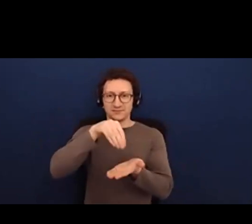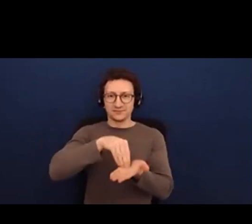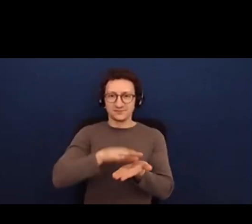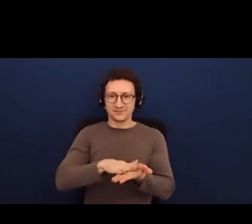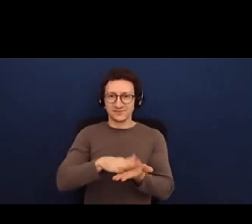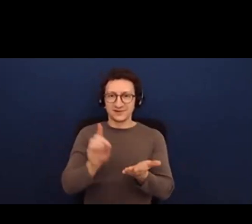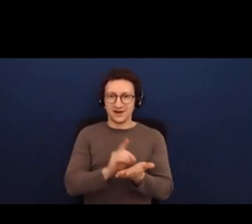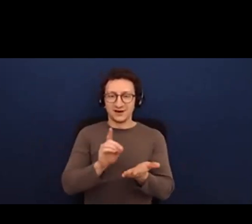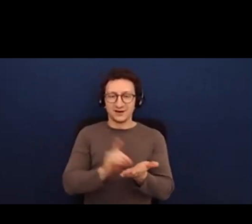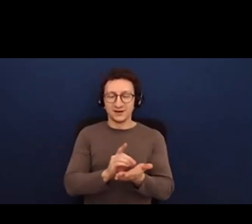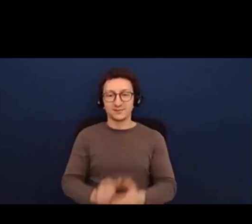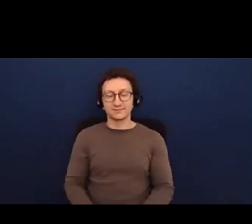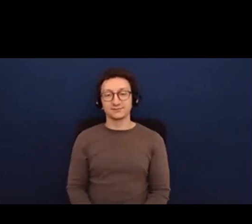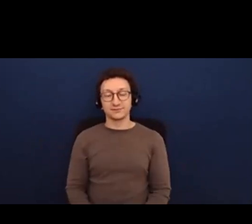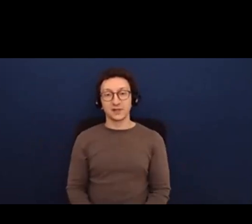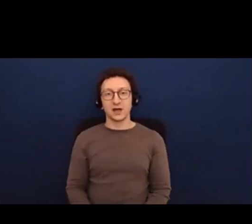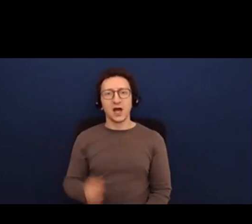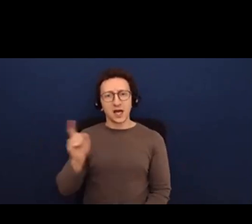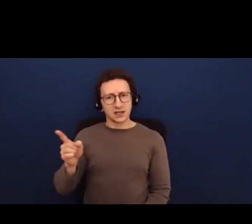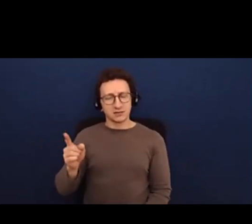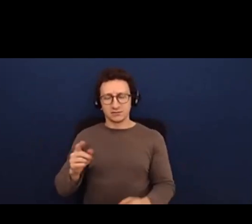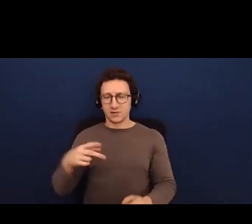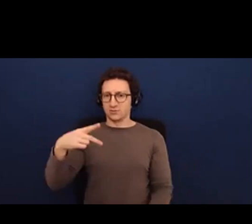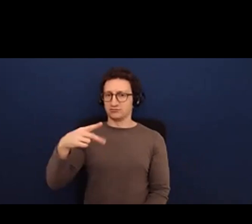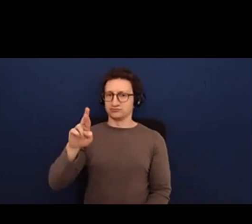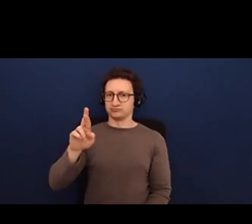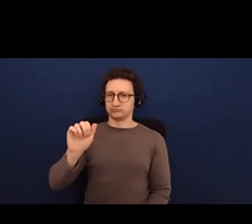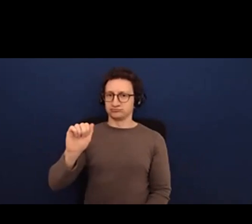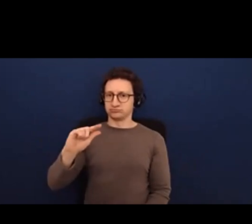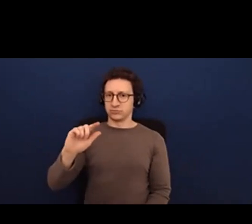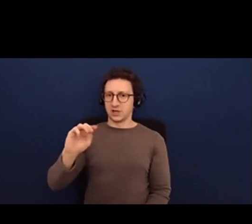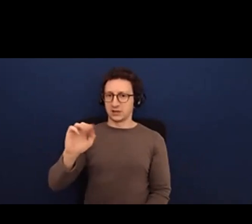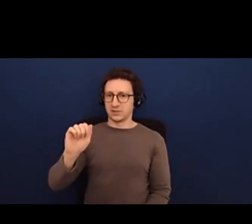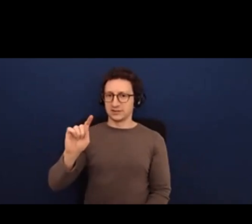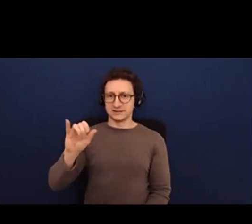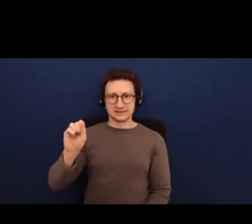will work. Kaplan was a pragmatist, and he wanted to